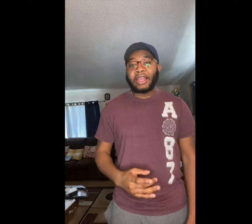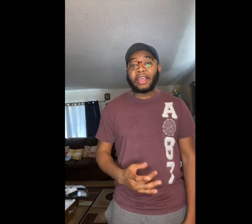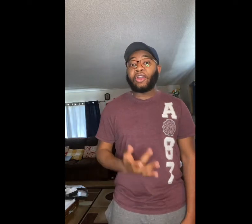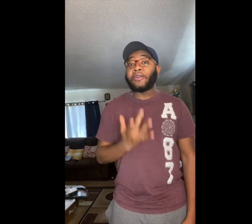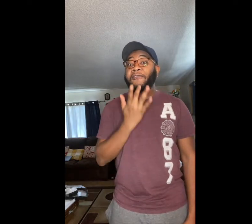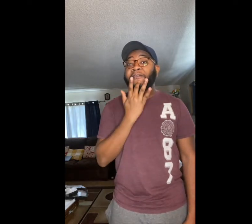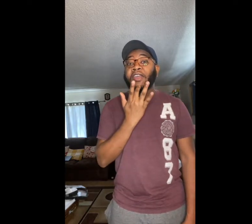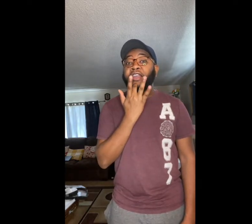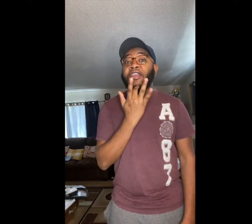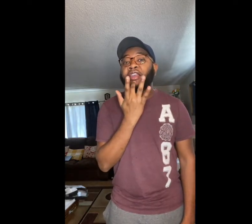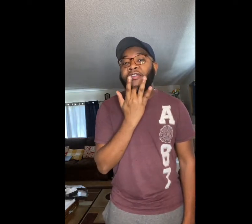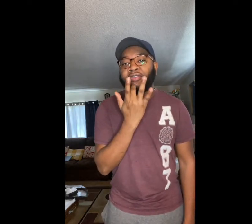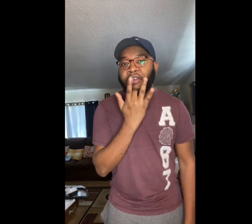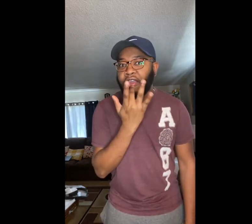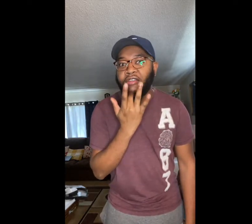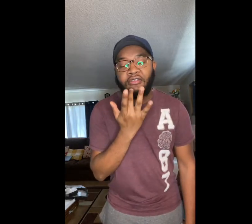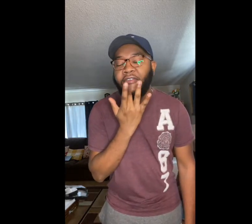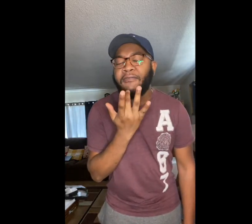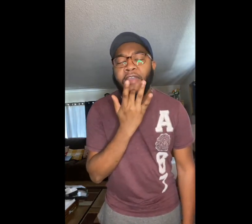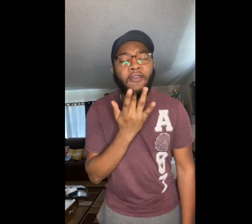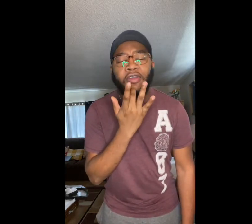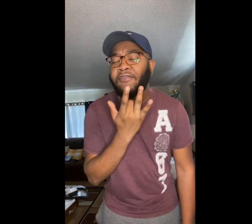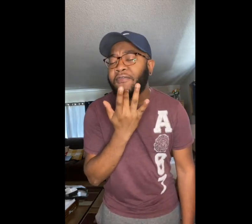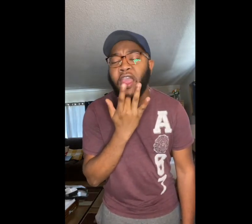our favorite